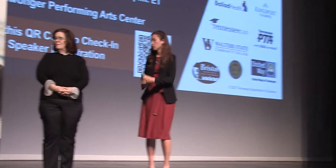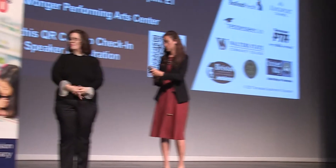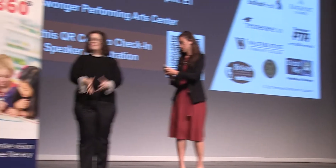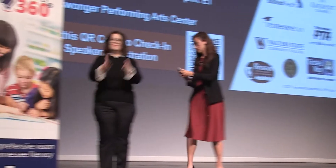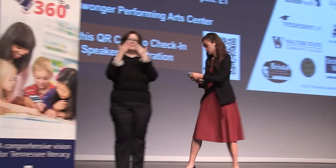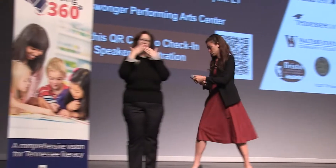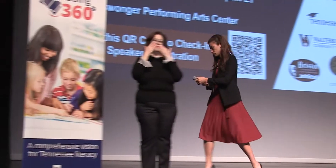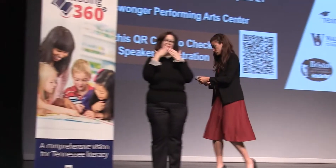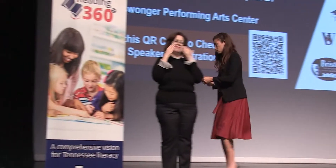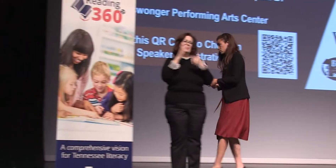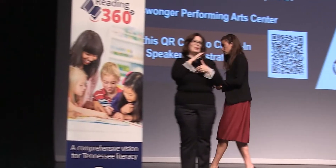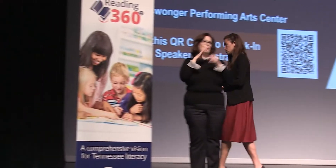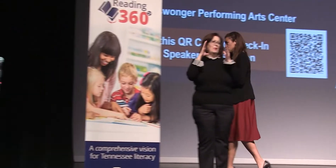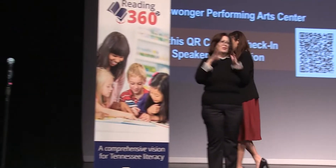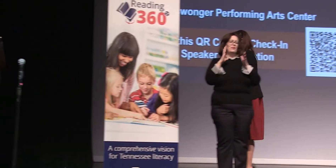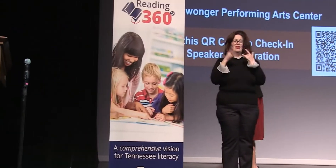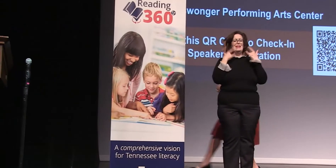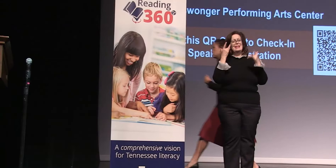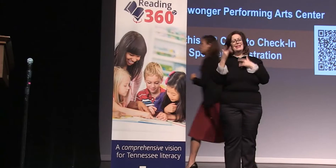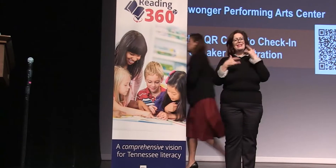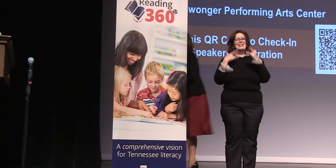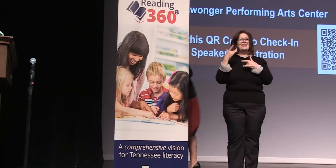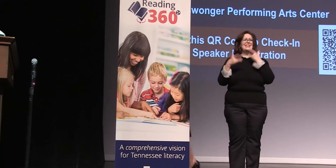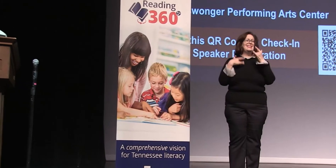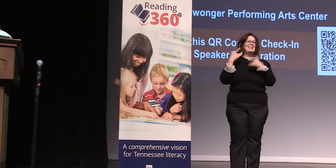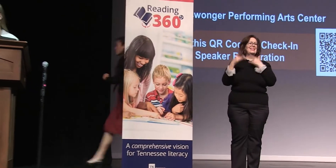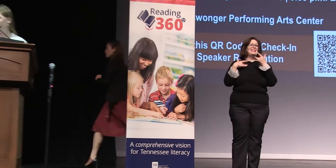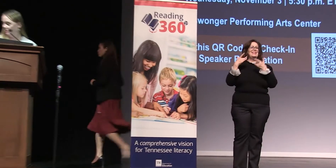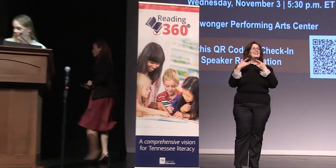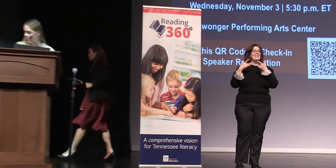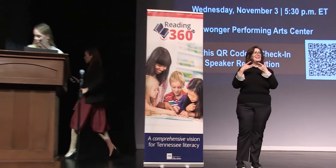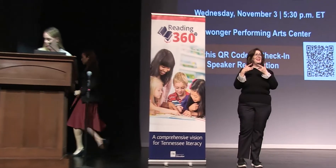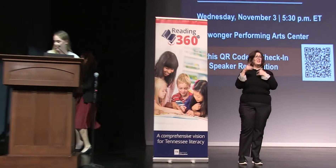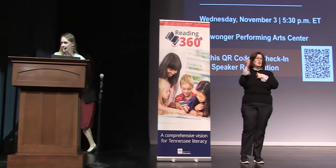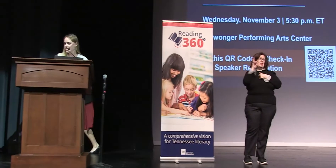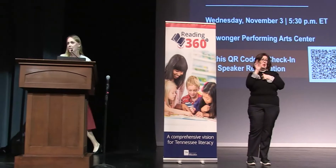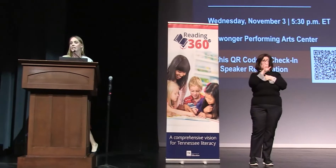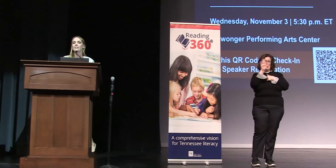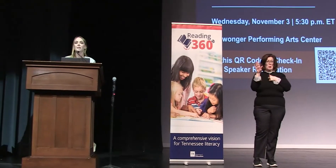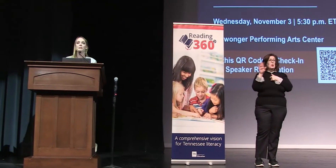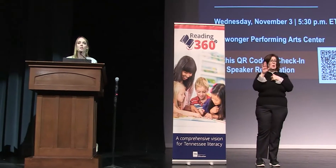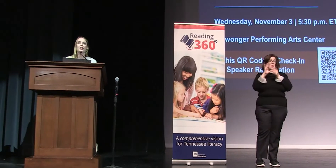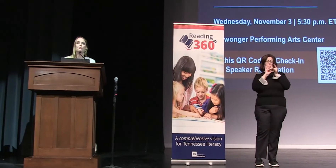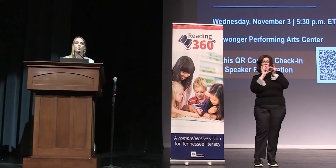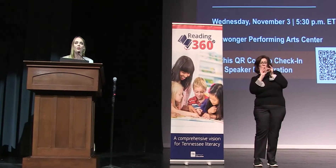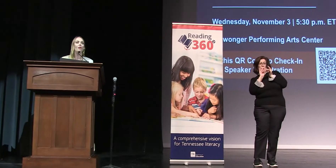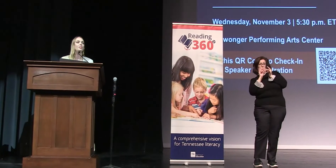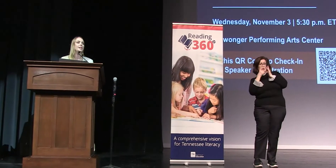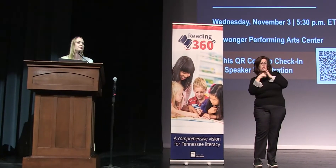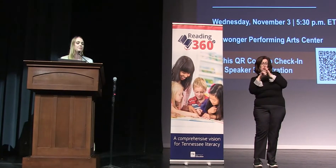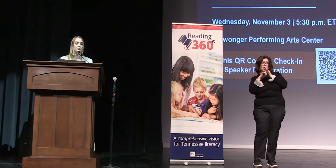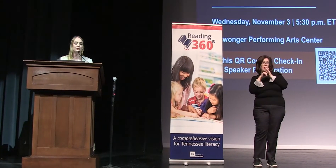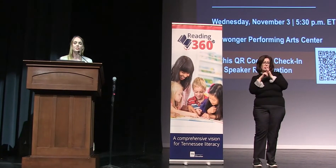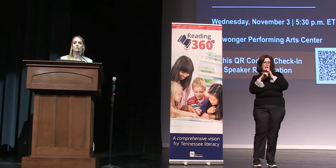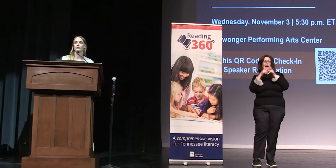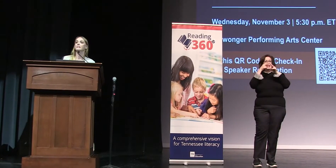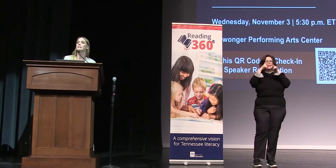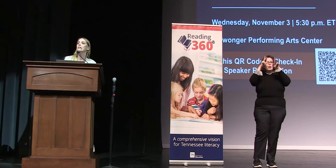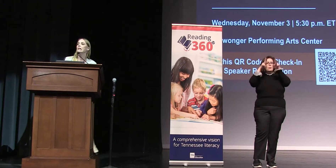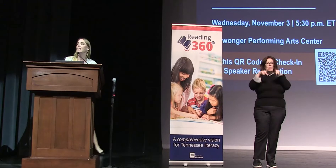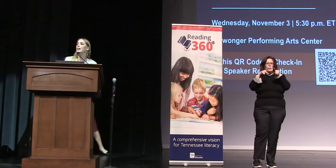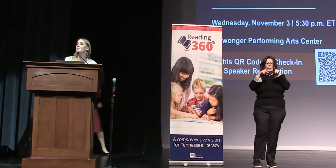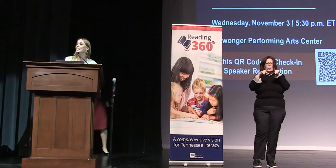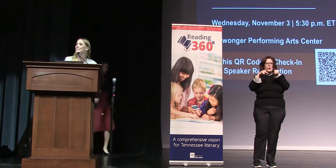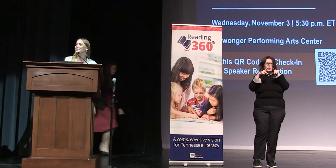Thank you so much, Commissioner. Very excited to get our period of public comment started. As I mentioned, I will call the name of the person who